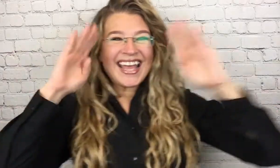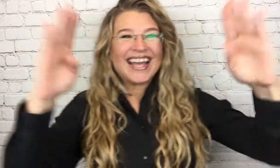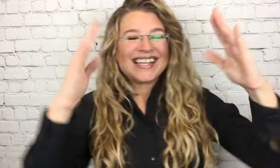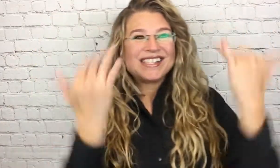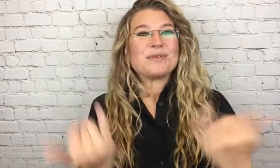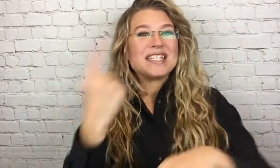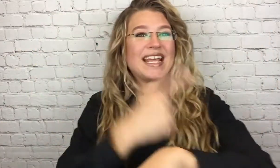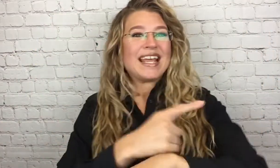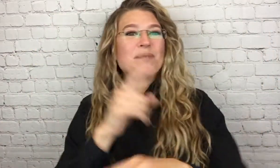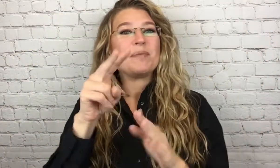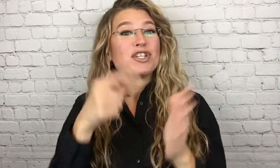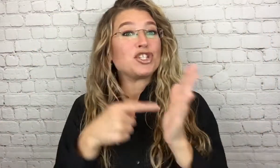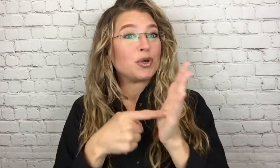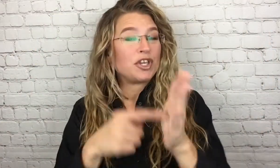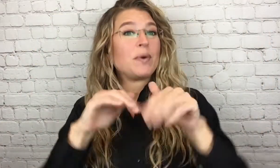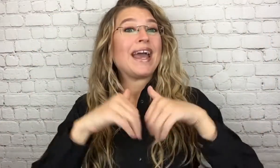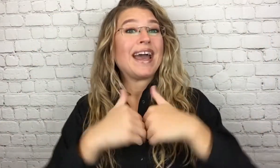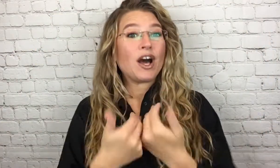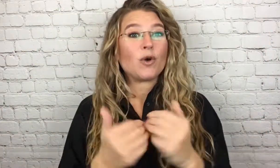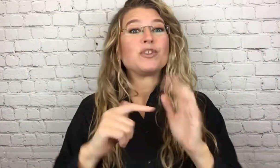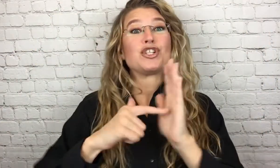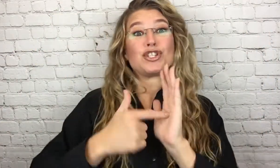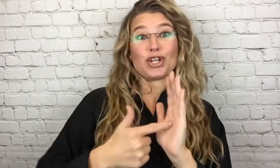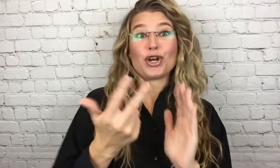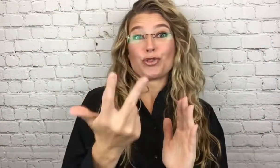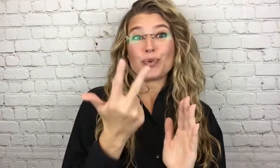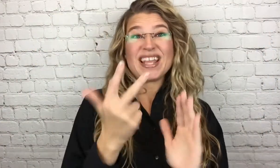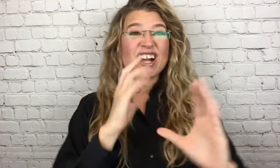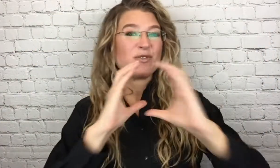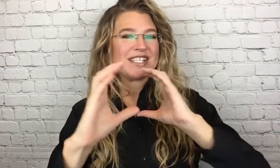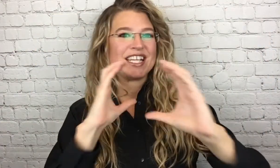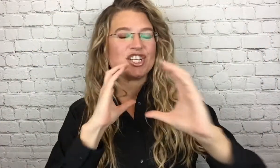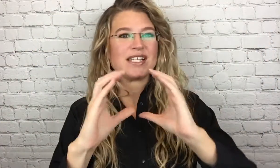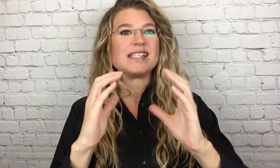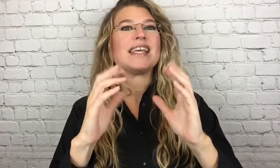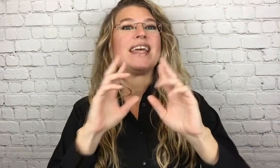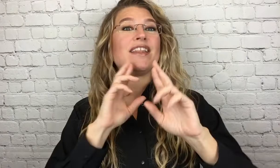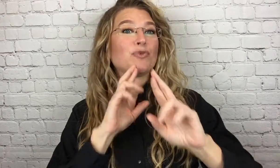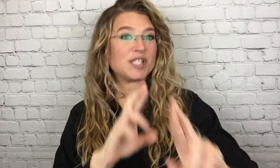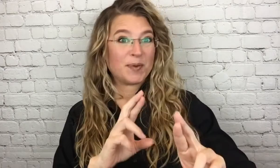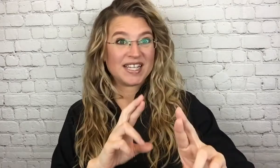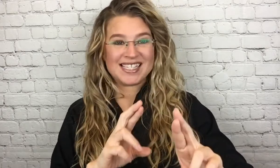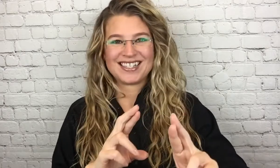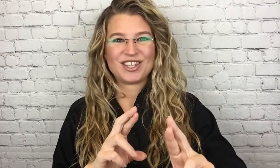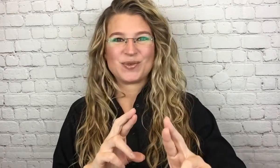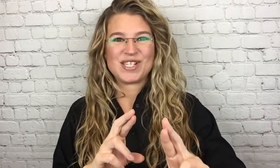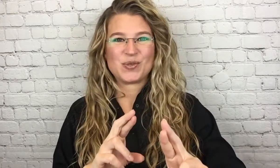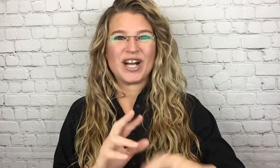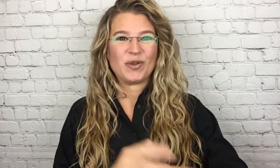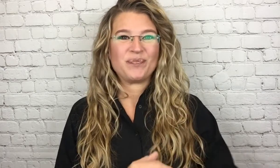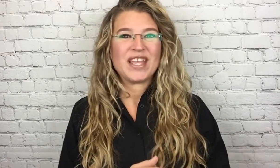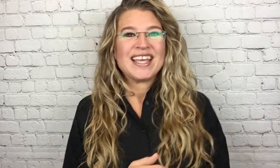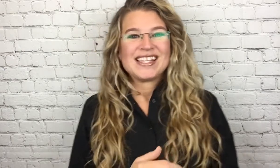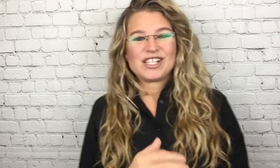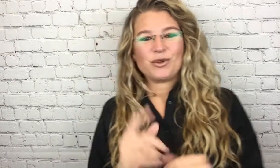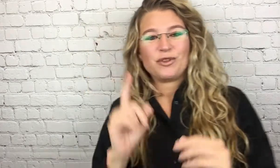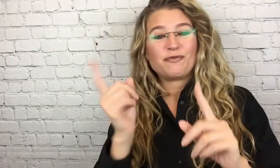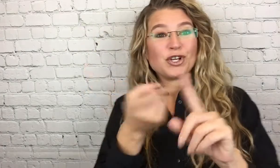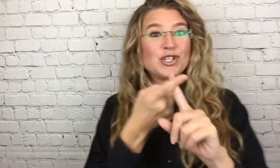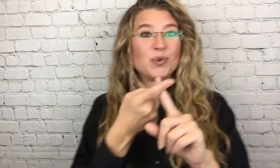Hey guys, so today I'm going to be showing you how to start 3 conversations and responses to those as well. So the first one is